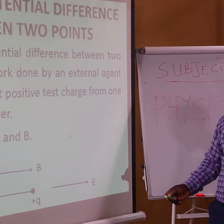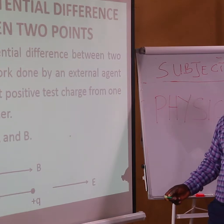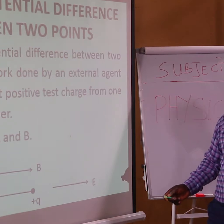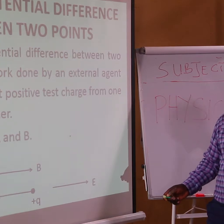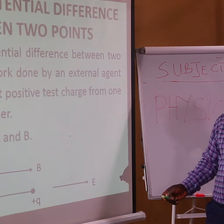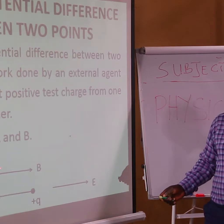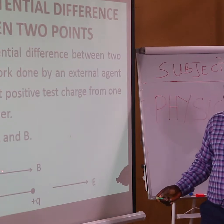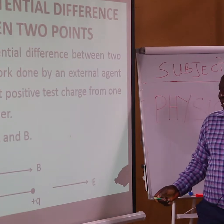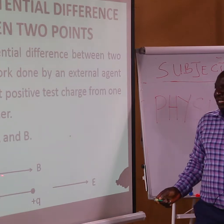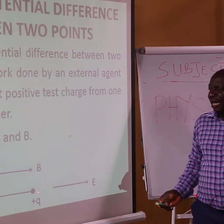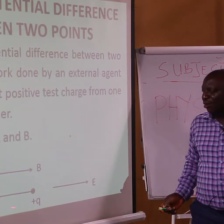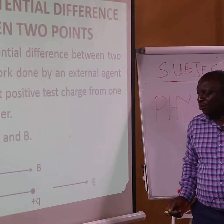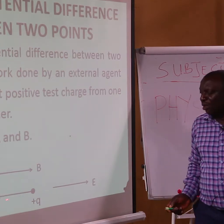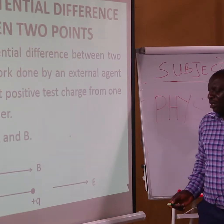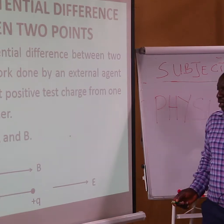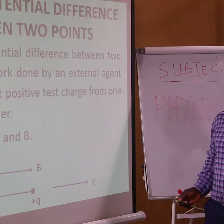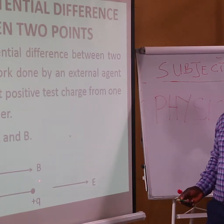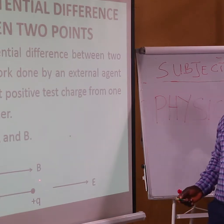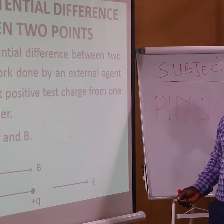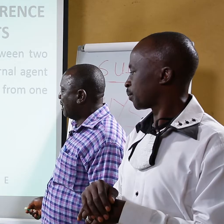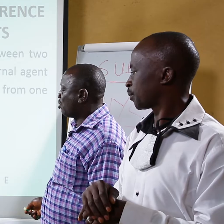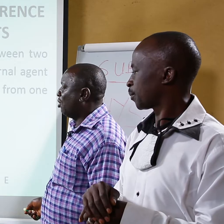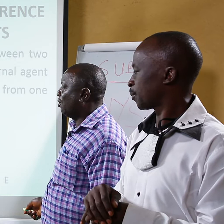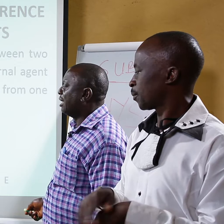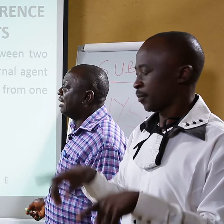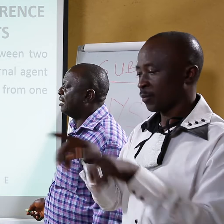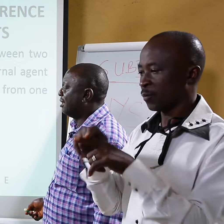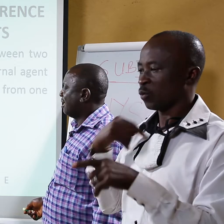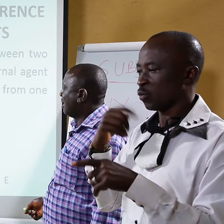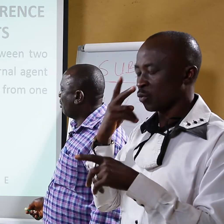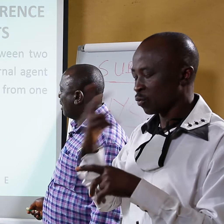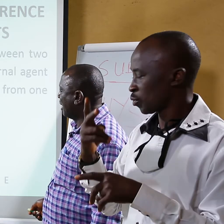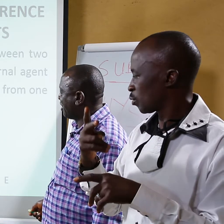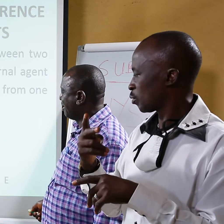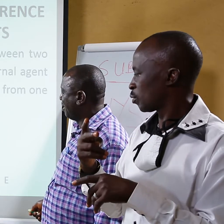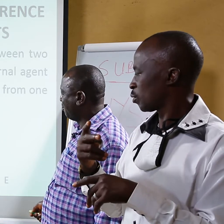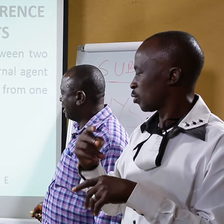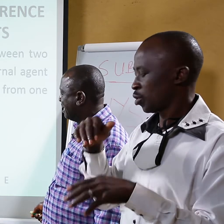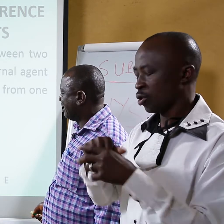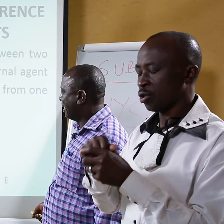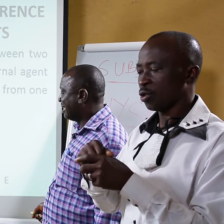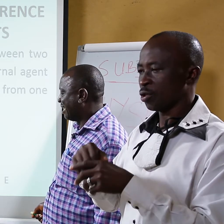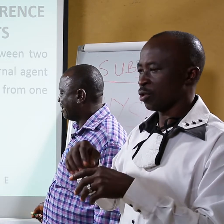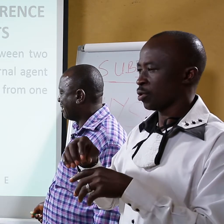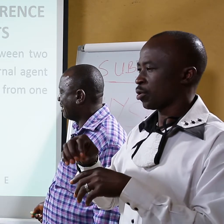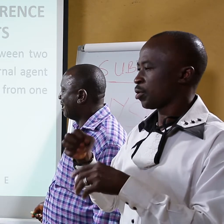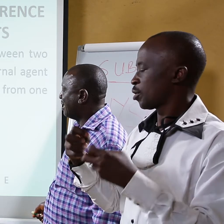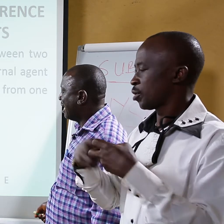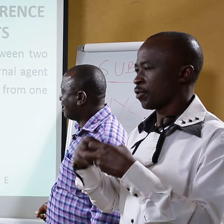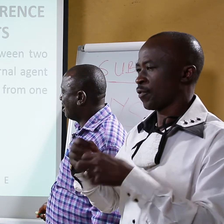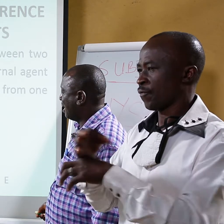small letter r. Now, like we saw in our electric field